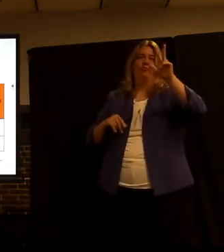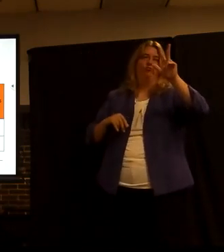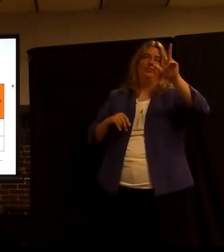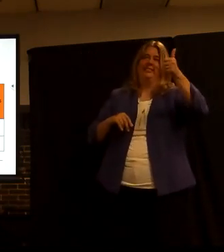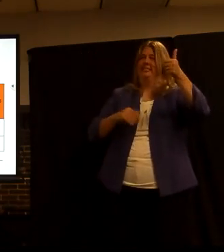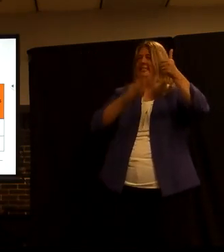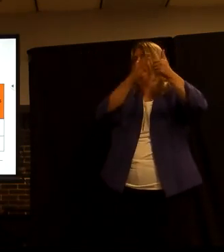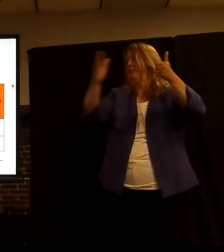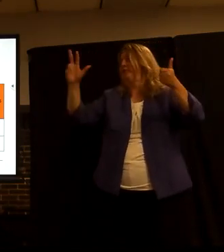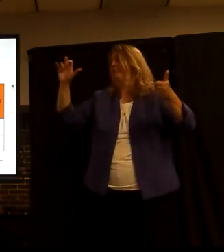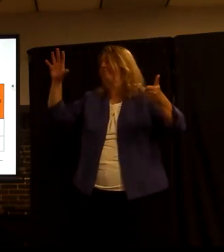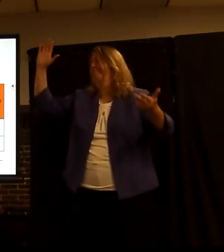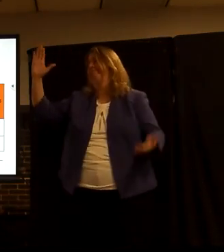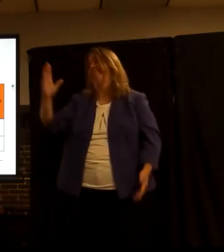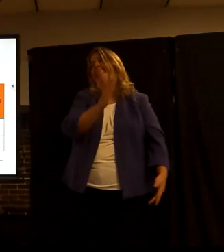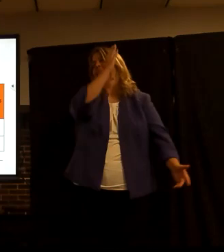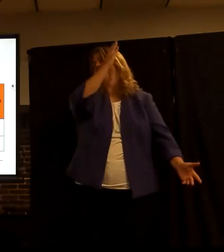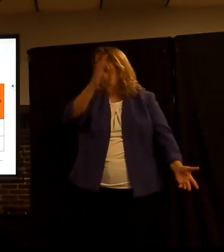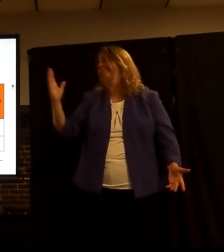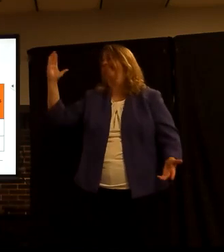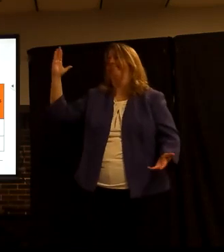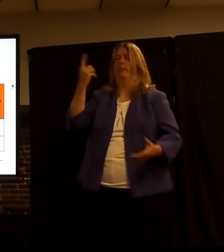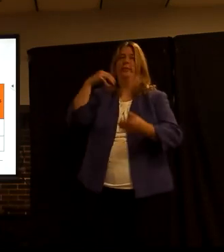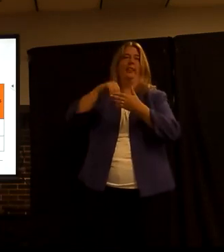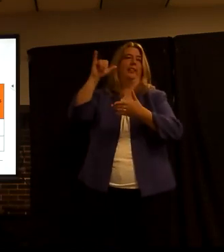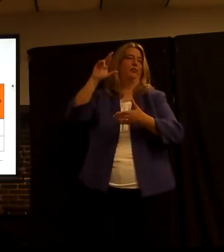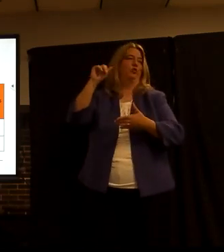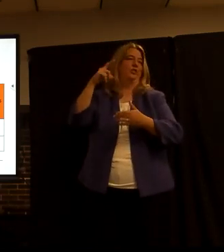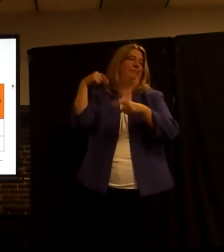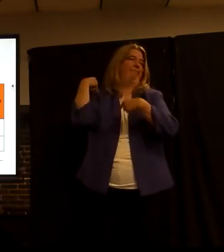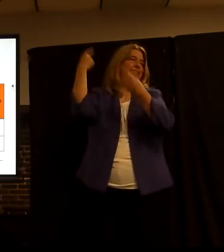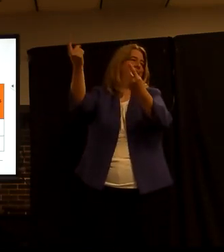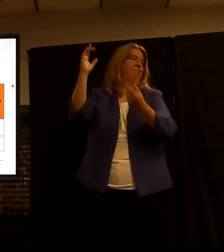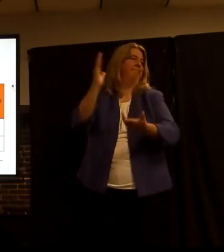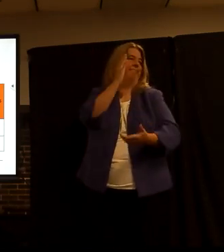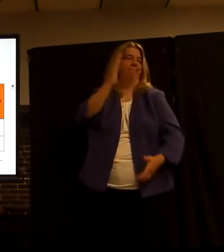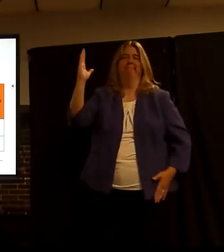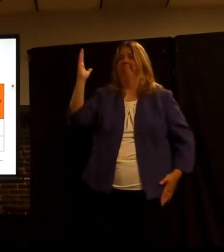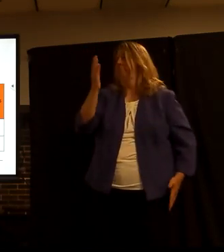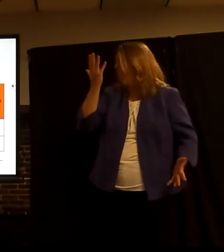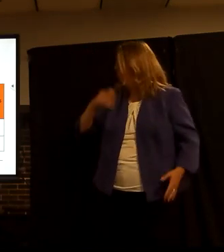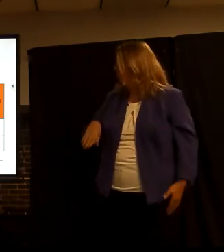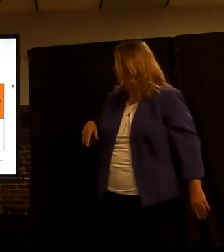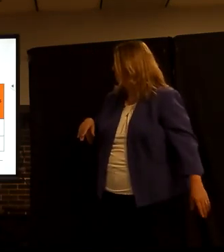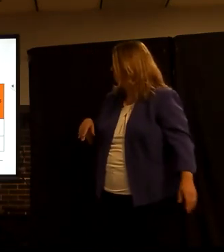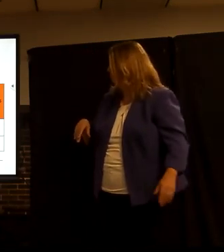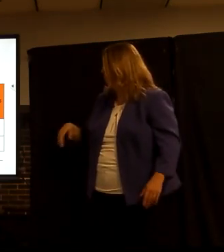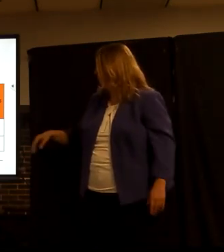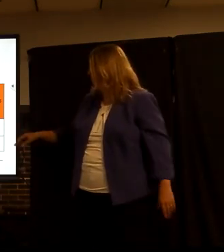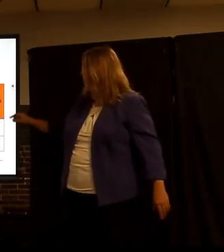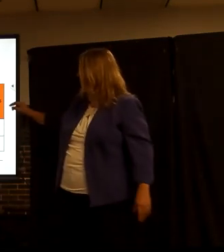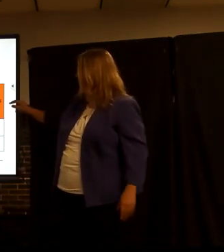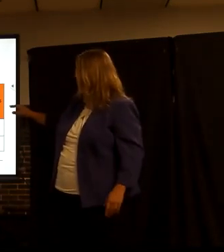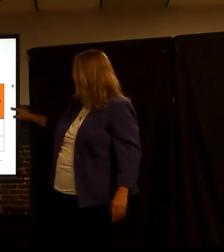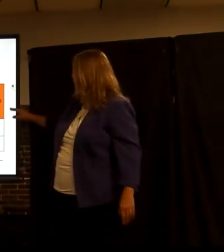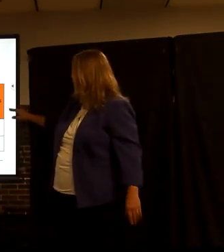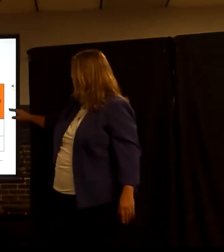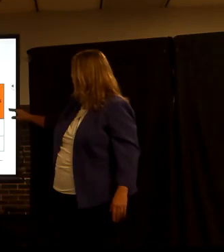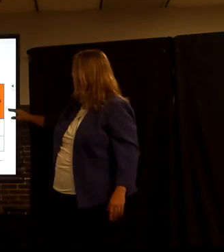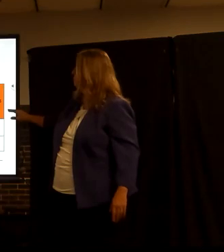can see that it rises and falls just depending. We always really stay between 310 and 350. That seems to be